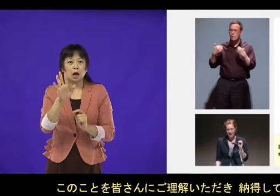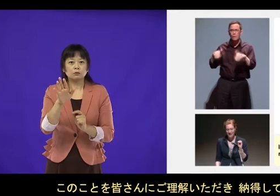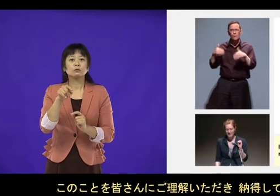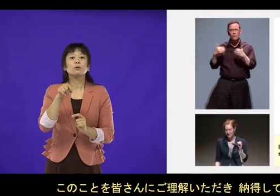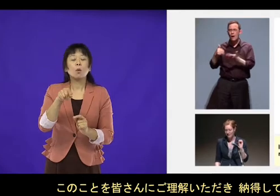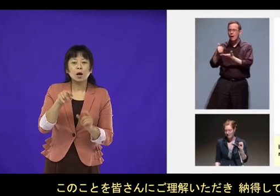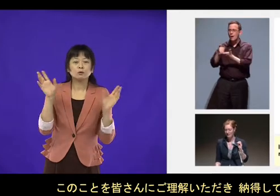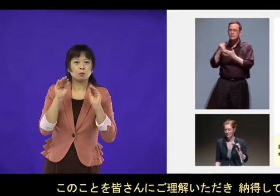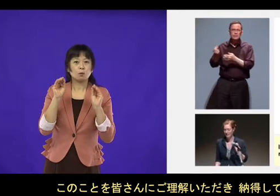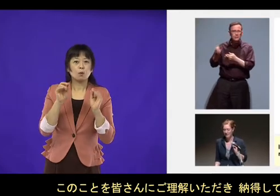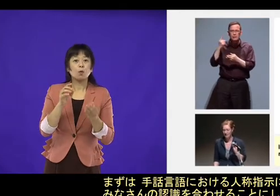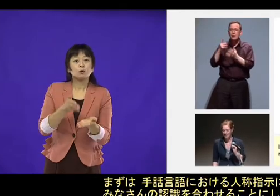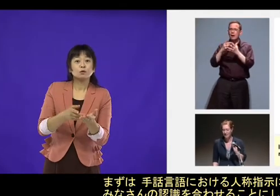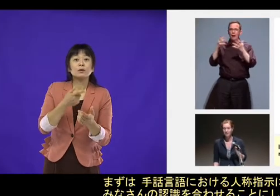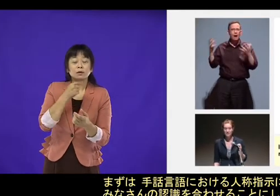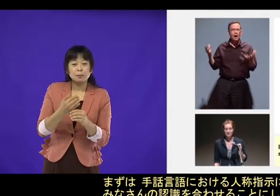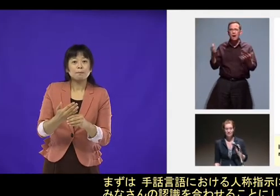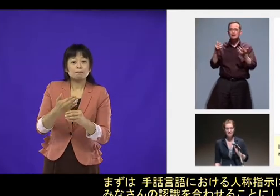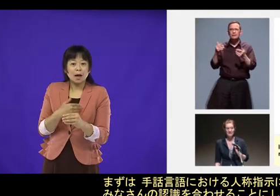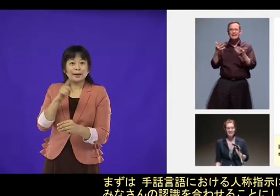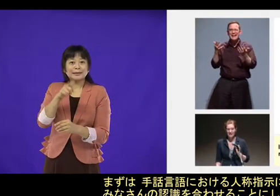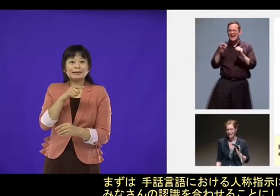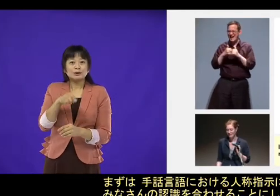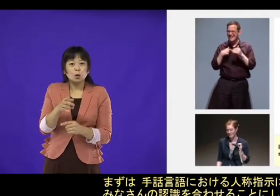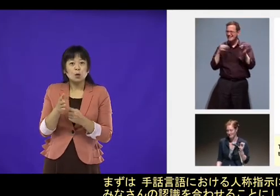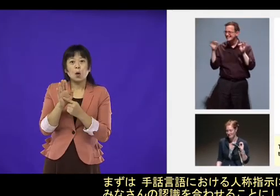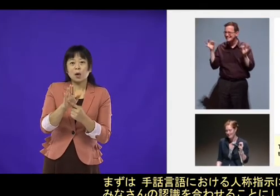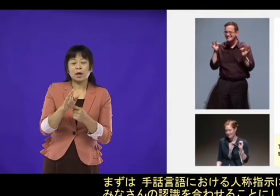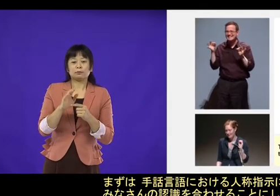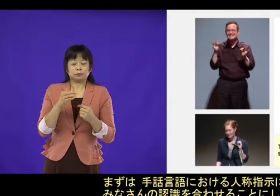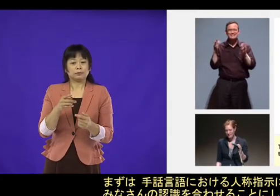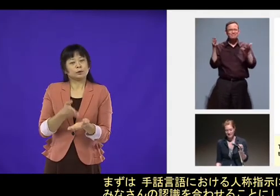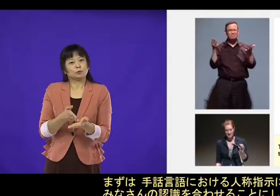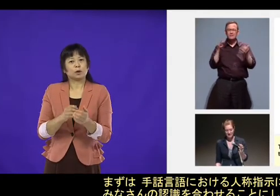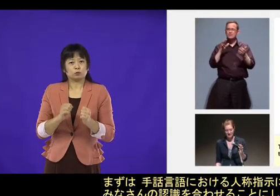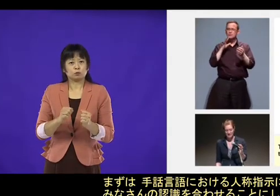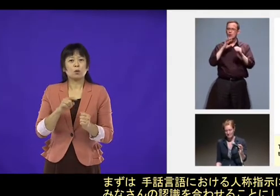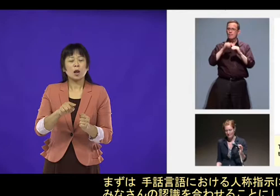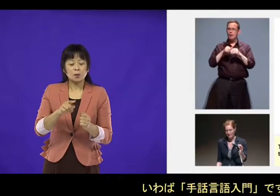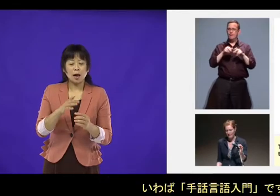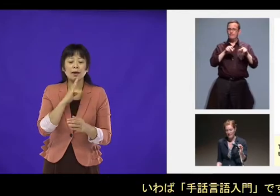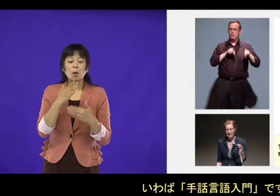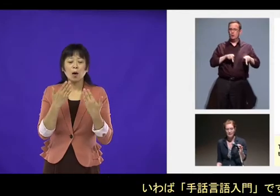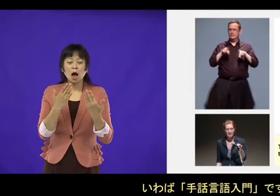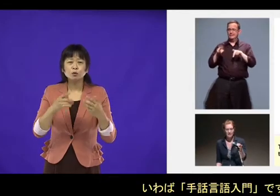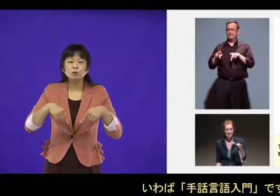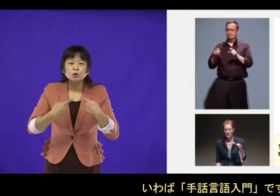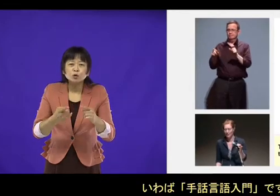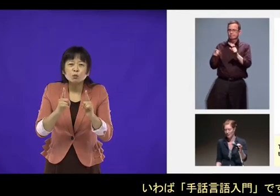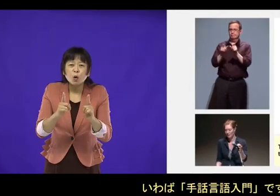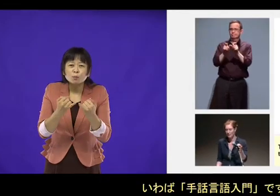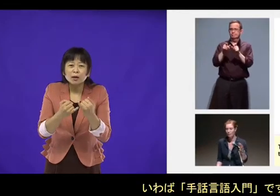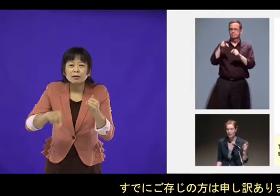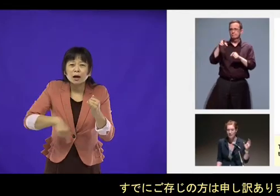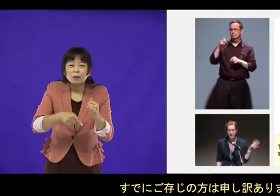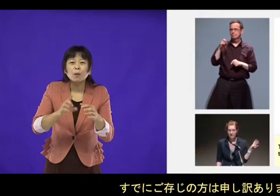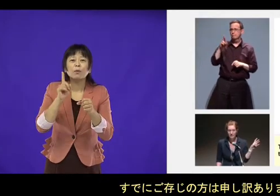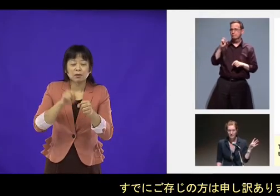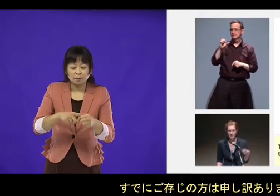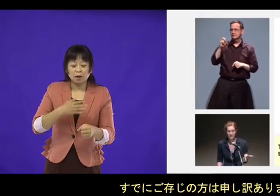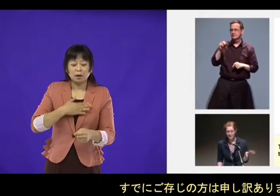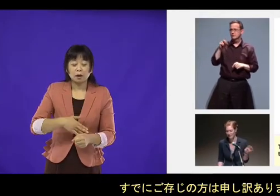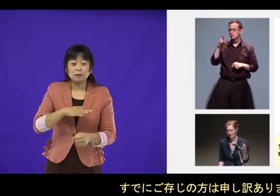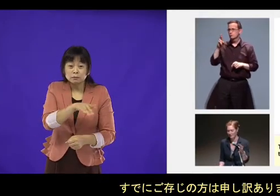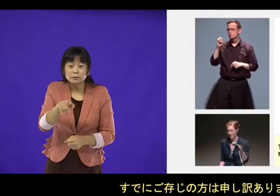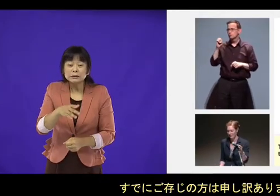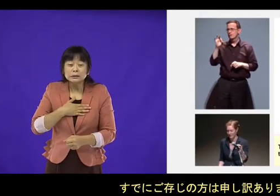same page with regard to person reference in sign languages. So this is Sign Linguistics 101, so I apologize for